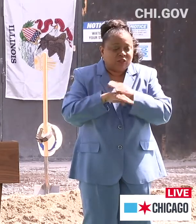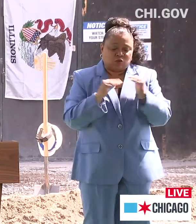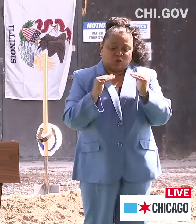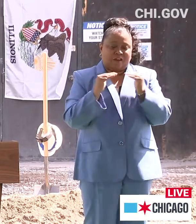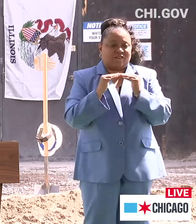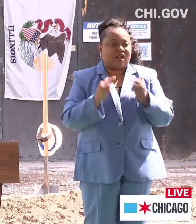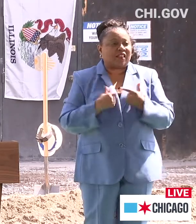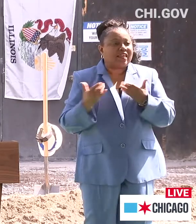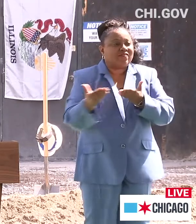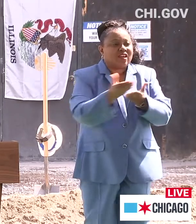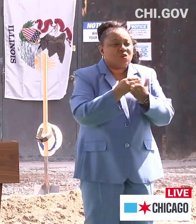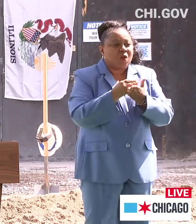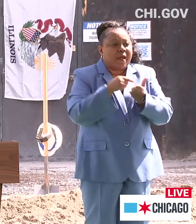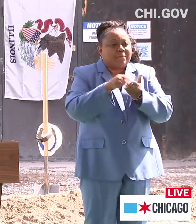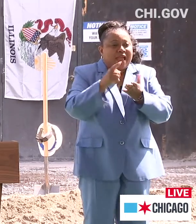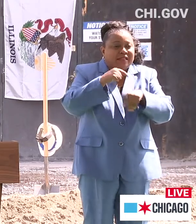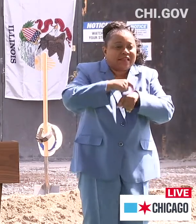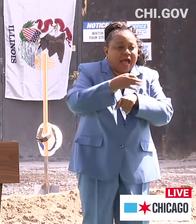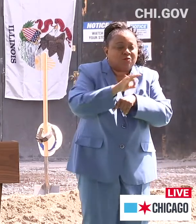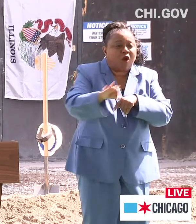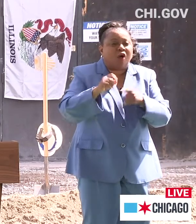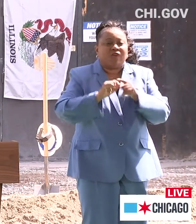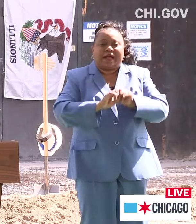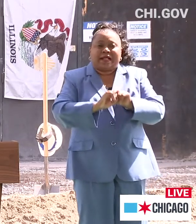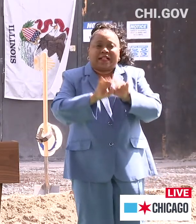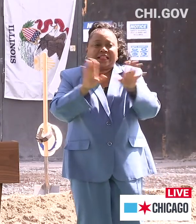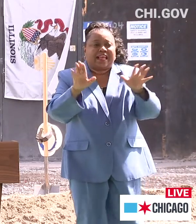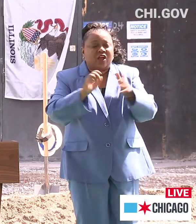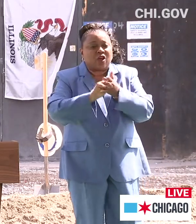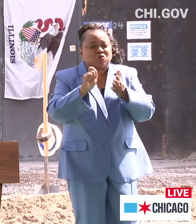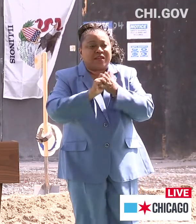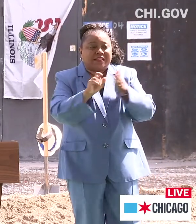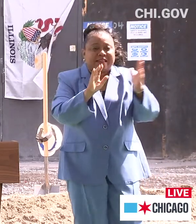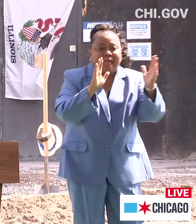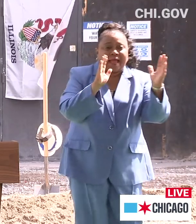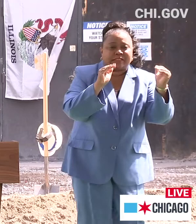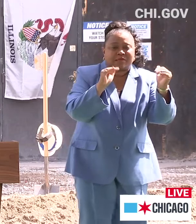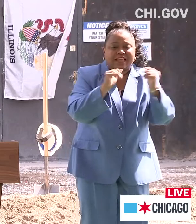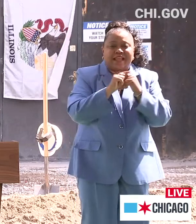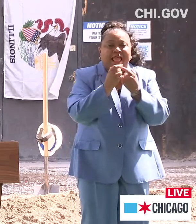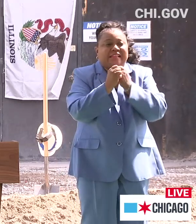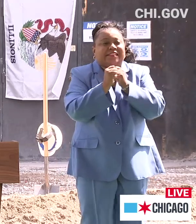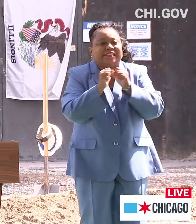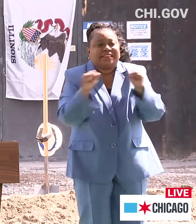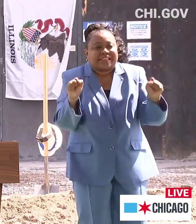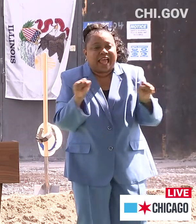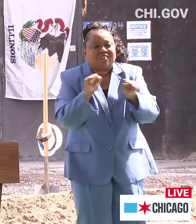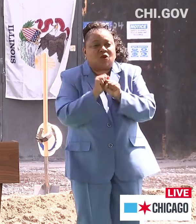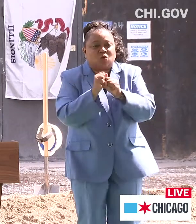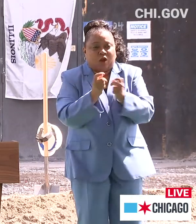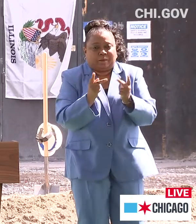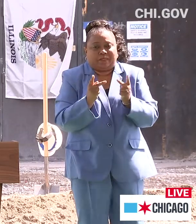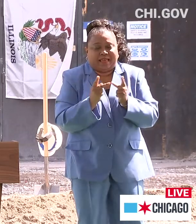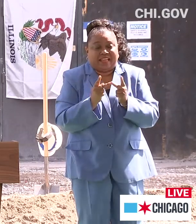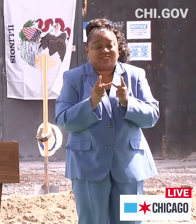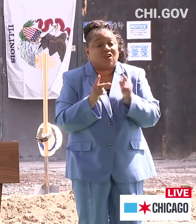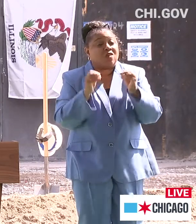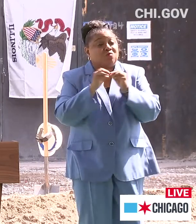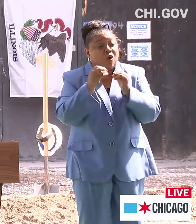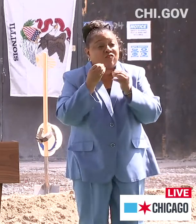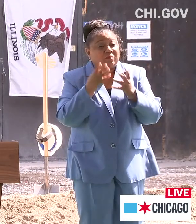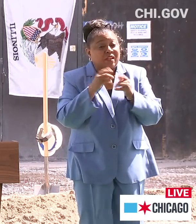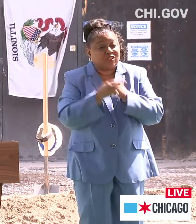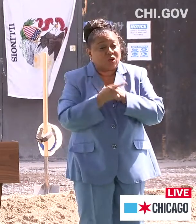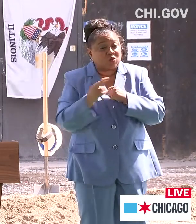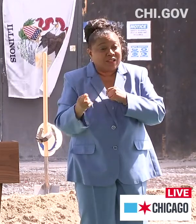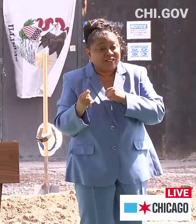fair living wage, paid time off, clear and written expectation, and safe workplaces. For more information